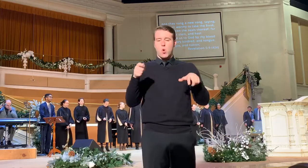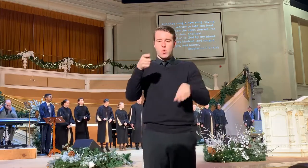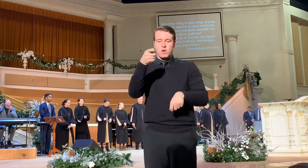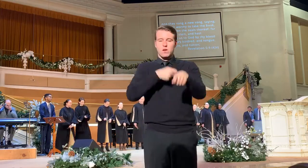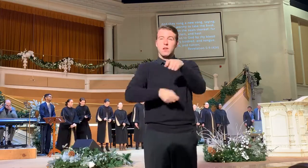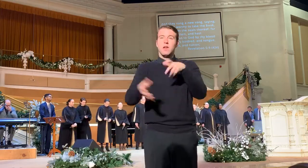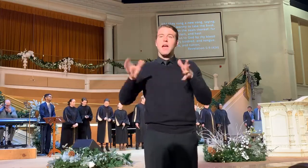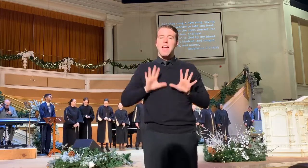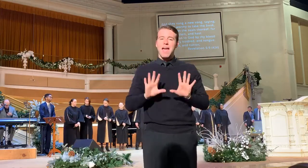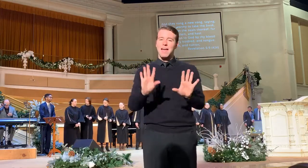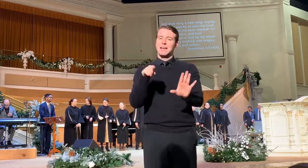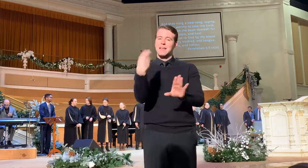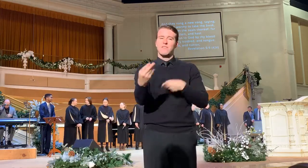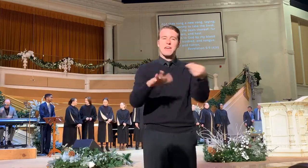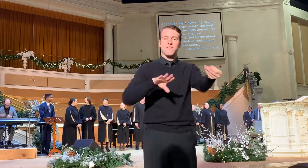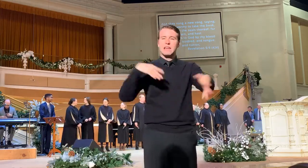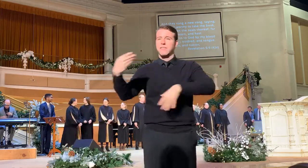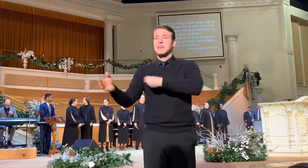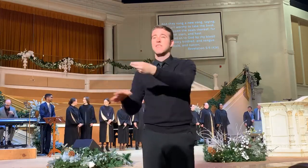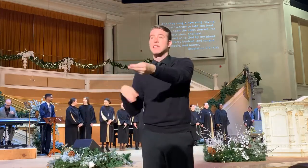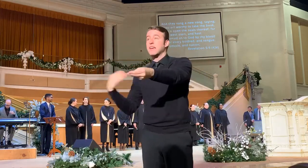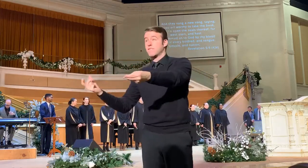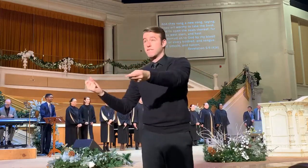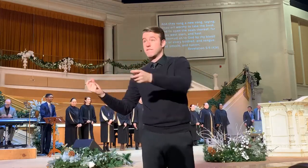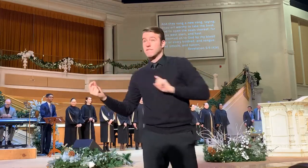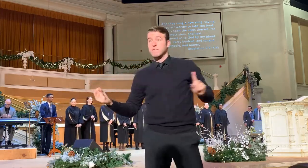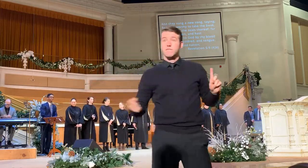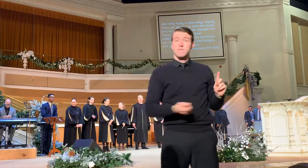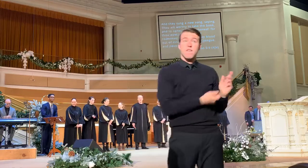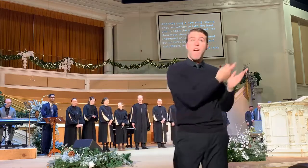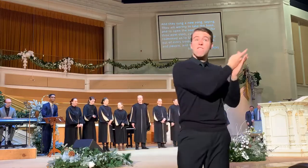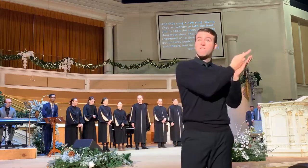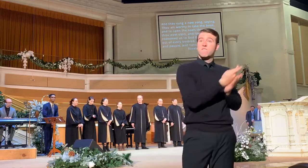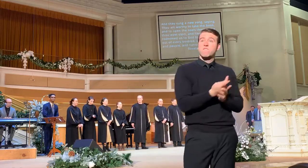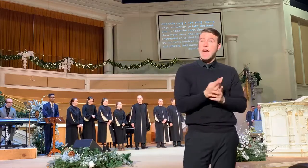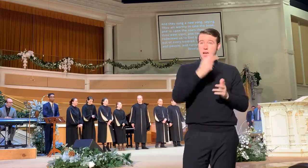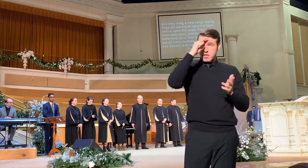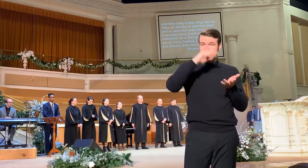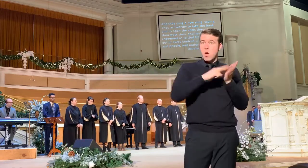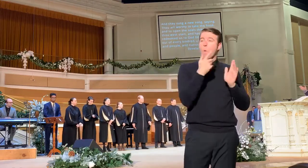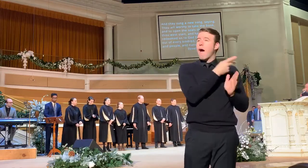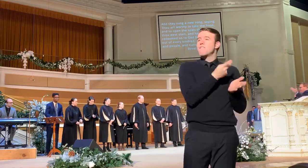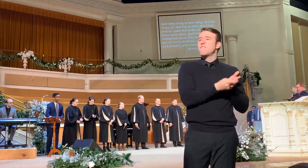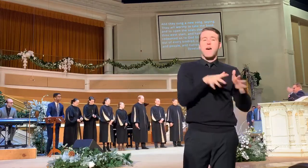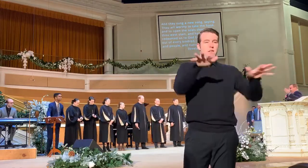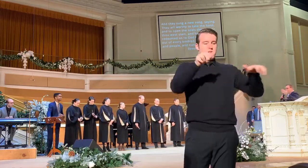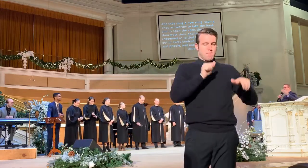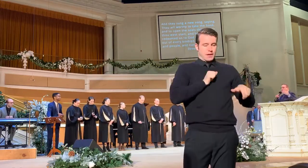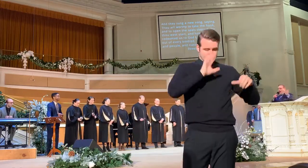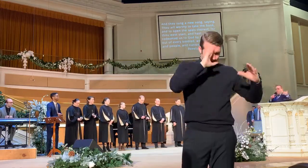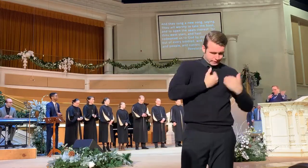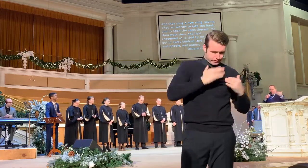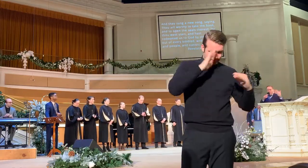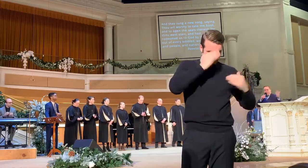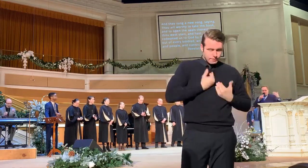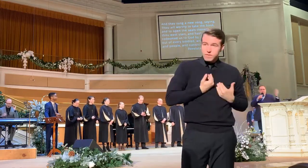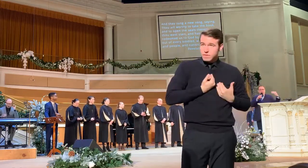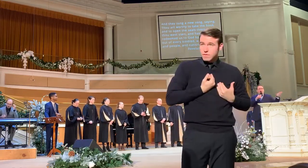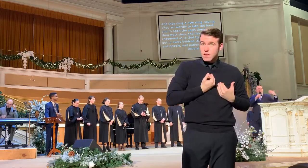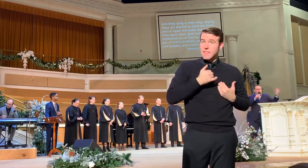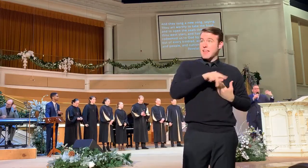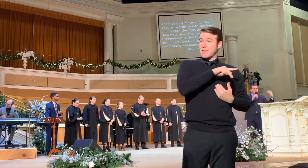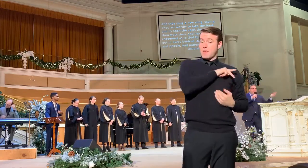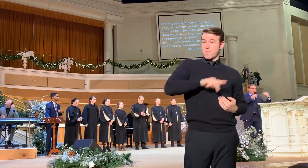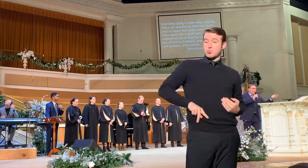everything. Where before it all had been about what can I get? What can I gain for myself? That was the